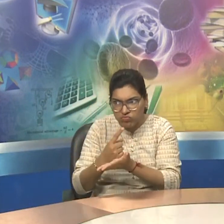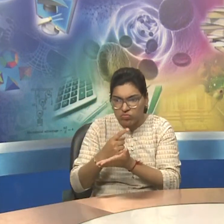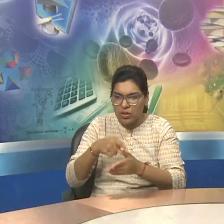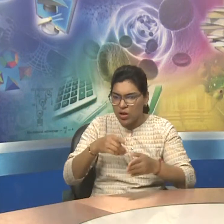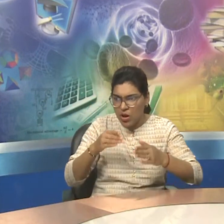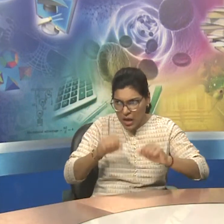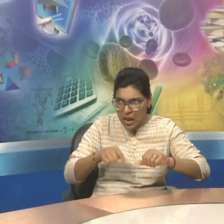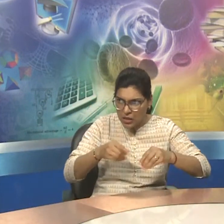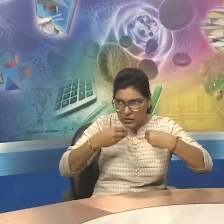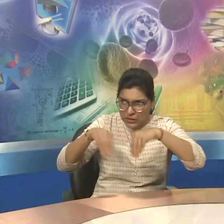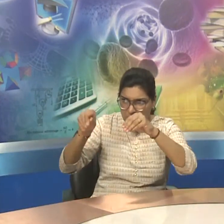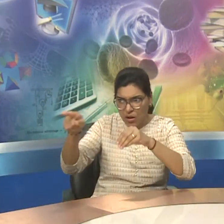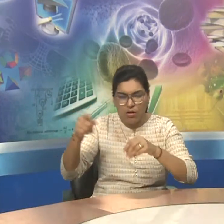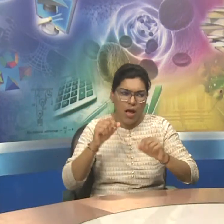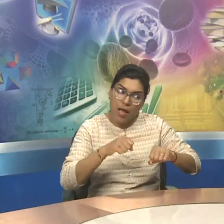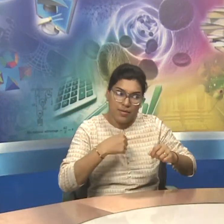into one state.